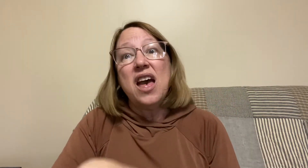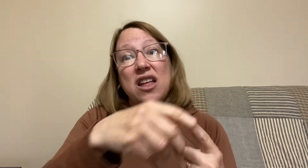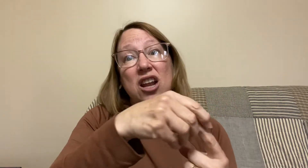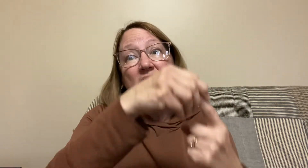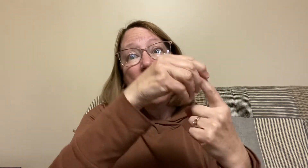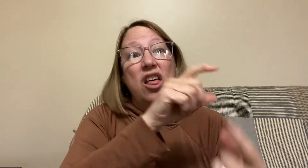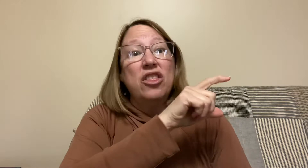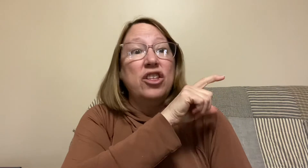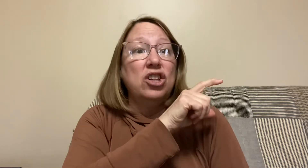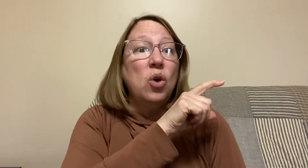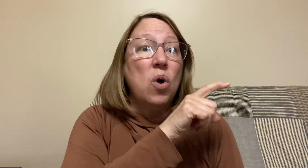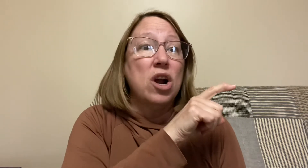European society.